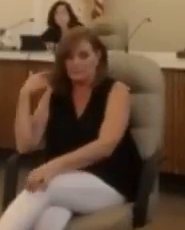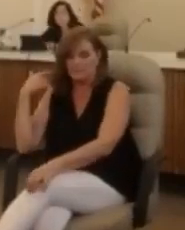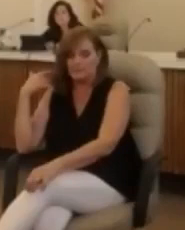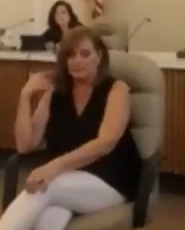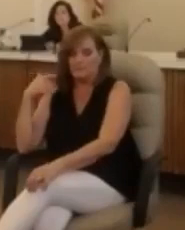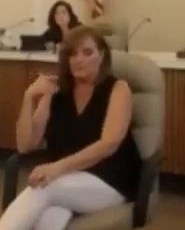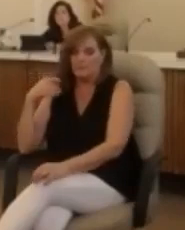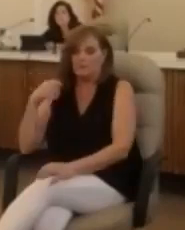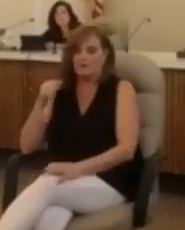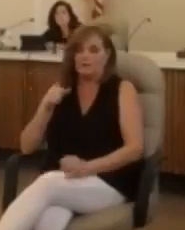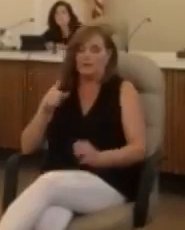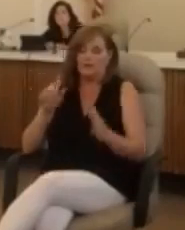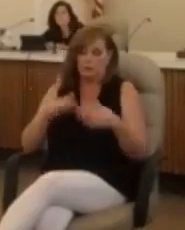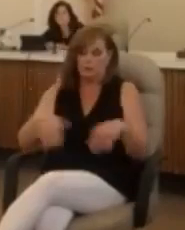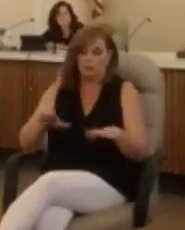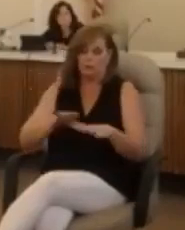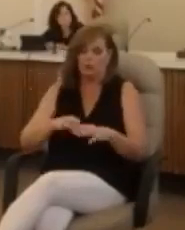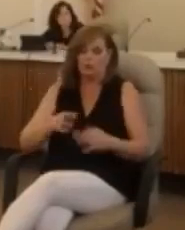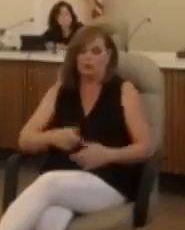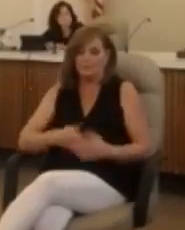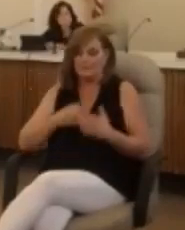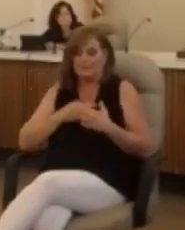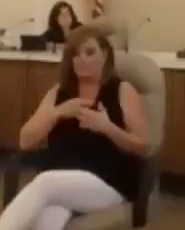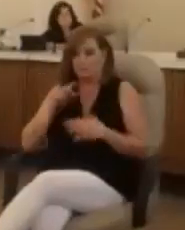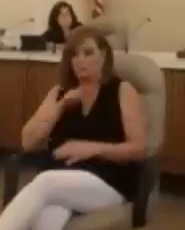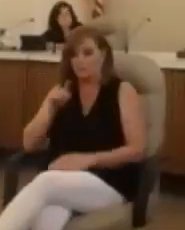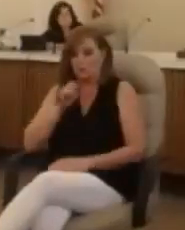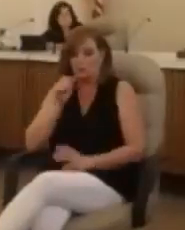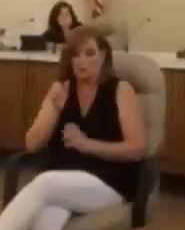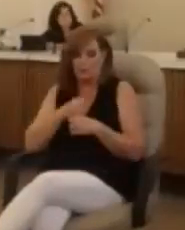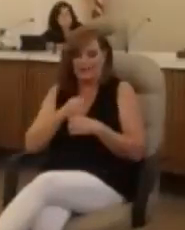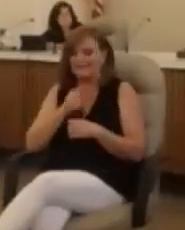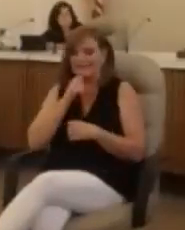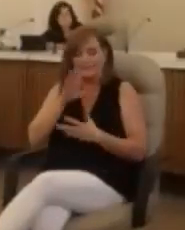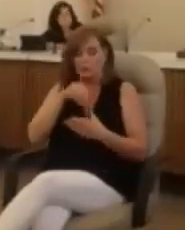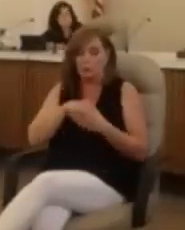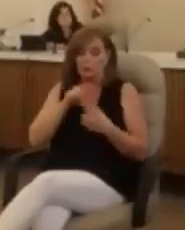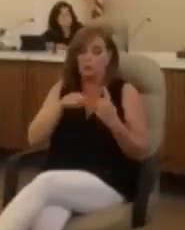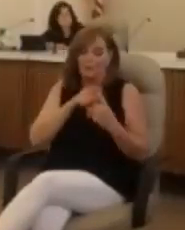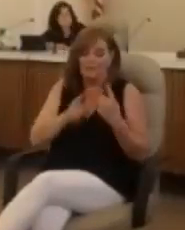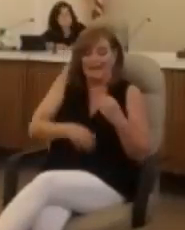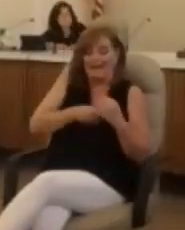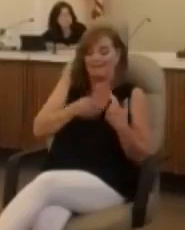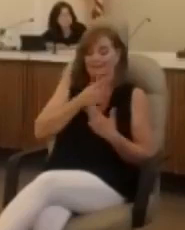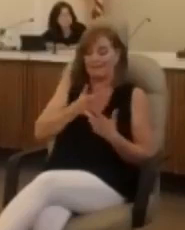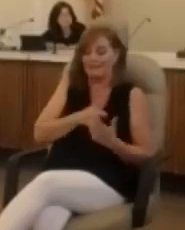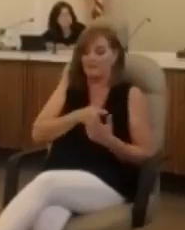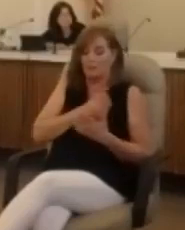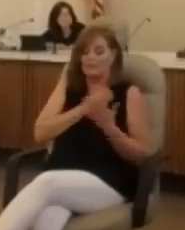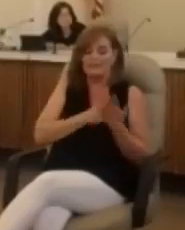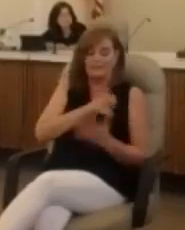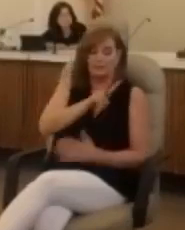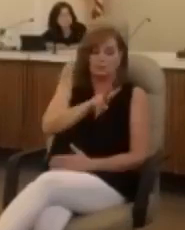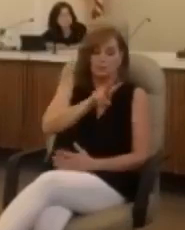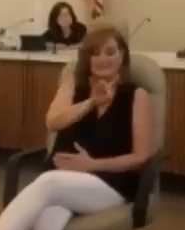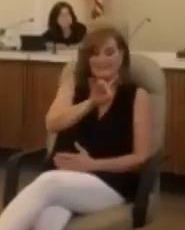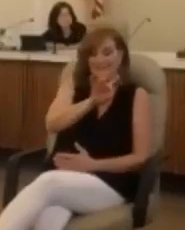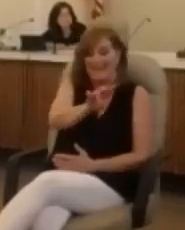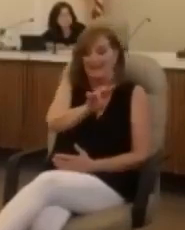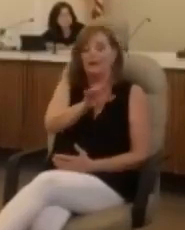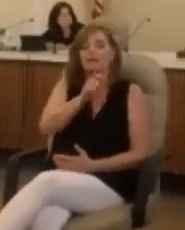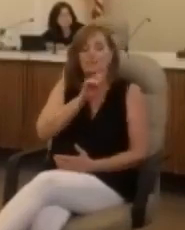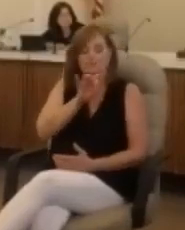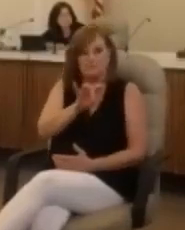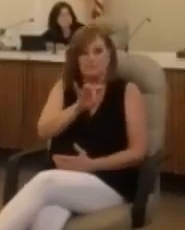rural residential zones were created, it did include, when they added the stuff for section 278, they did allow its use in